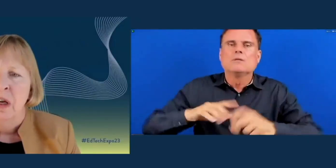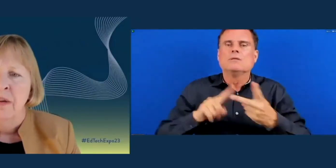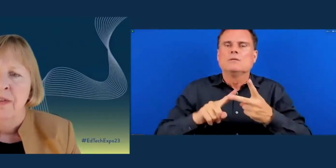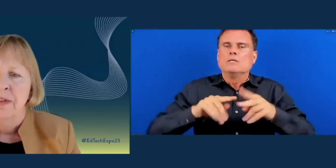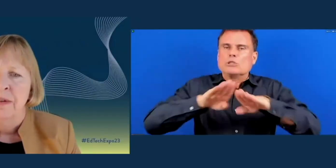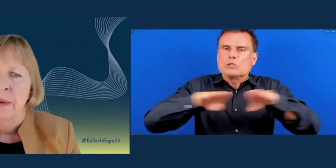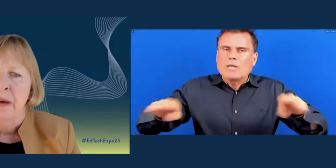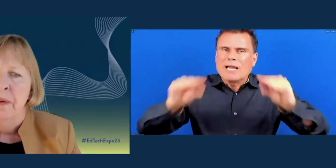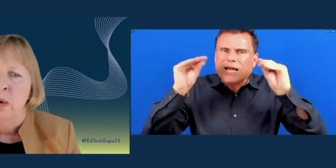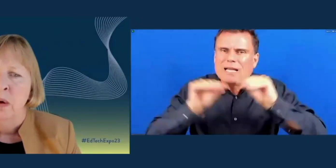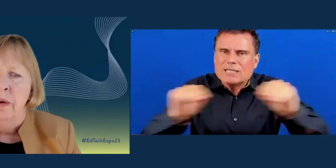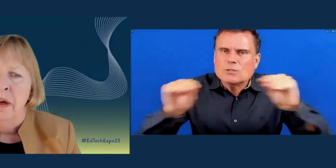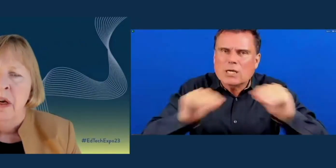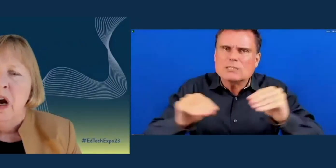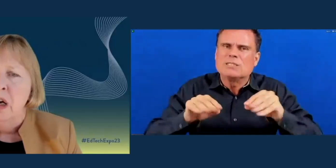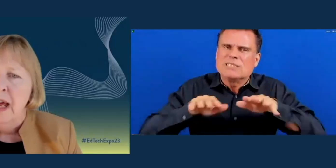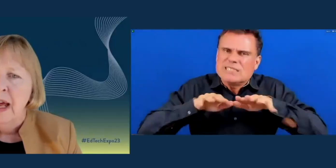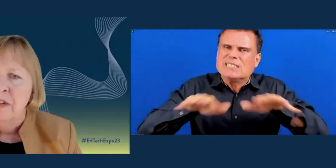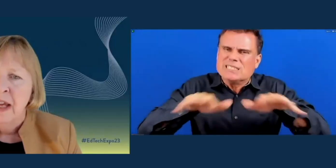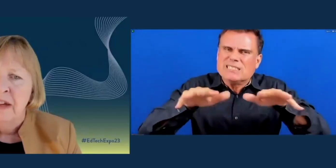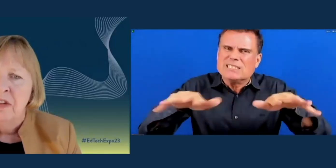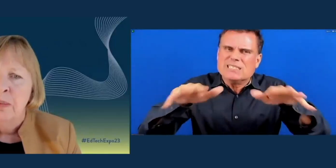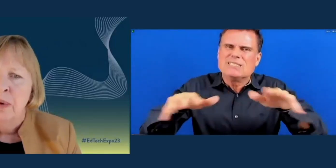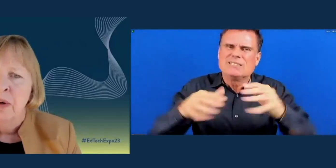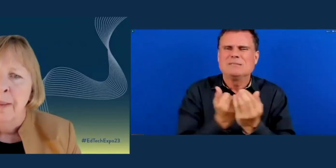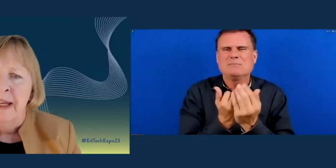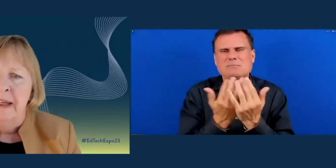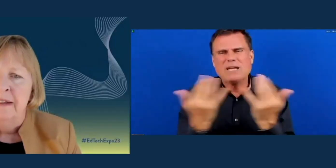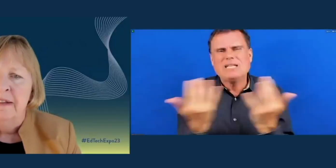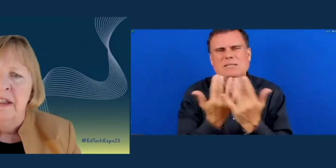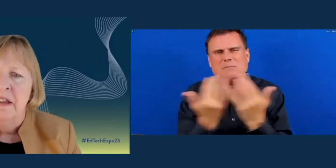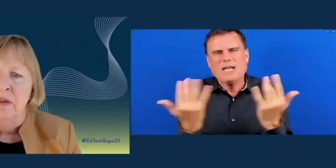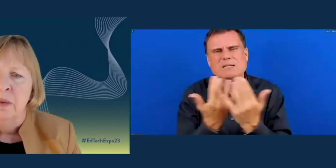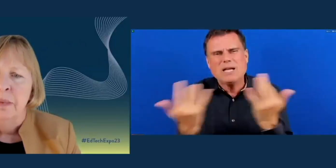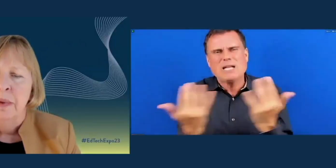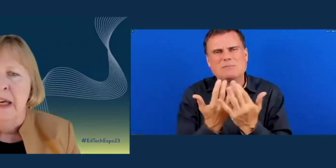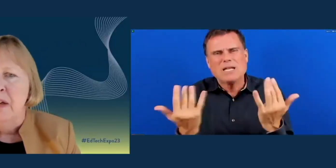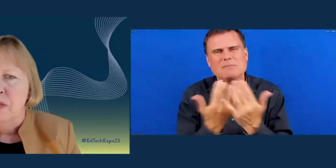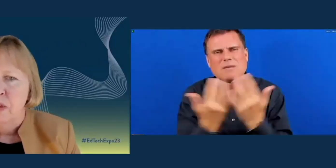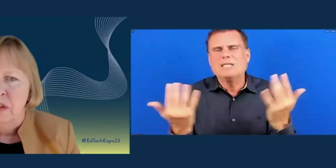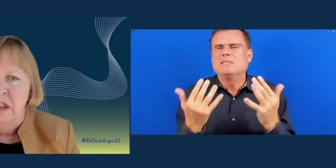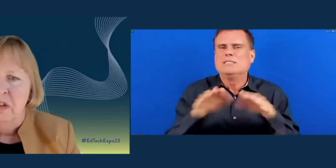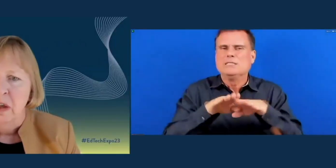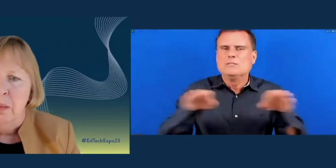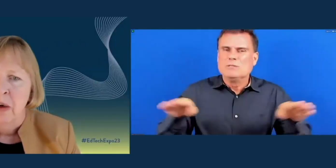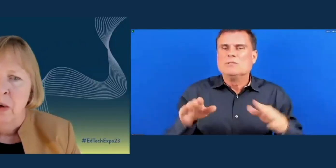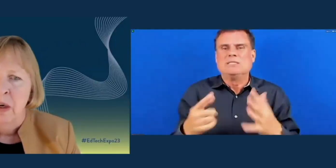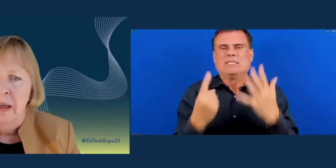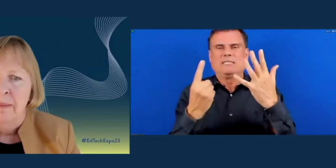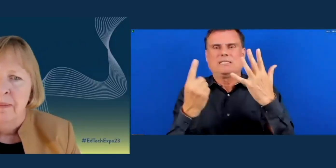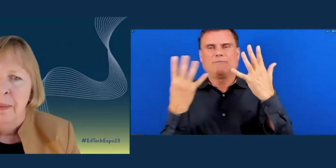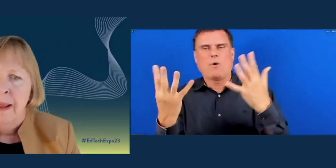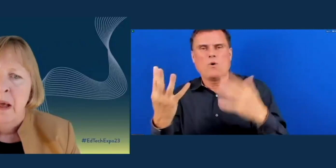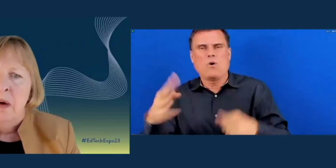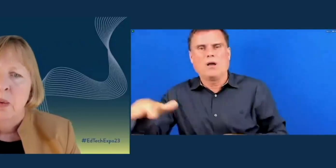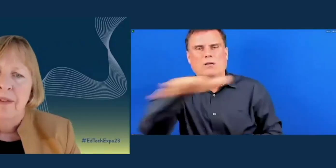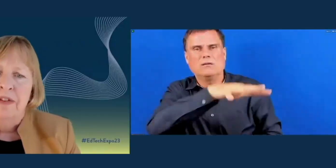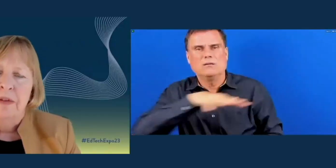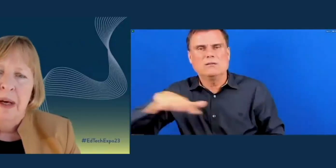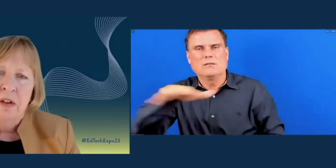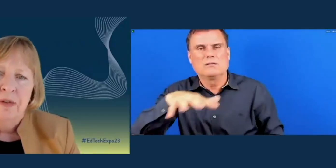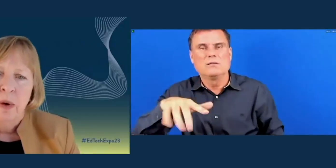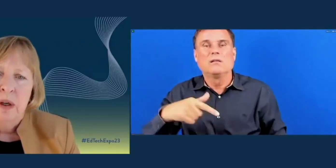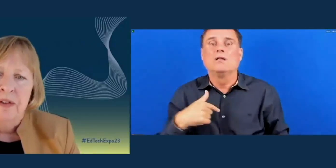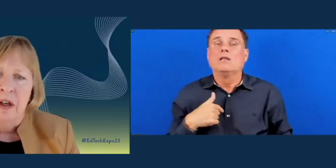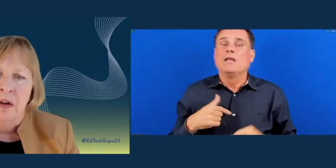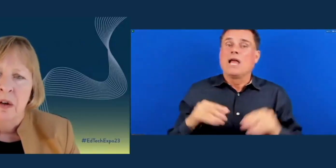national offices around the world. Our education programming continues to be a strategic priority. We have a